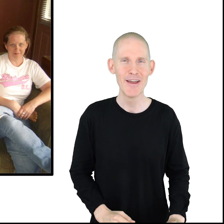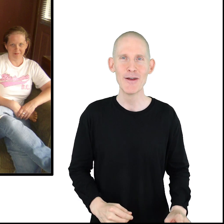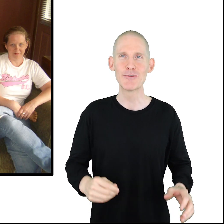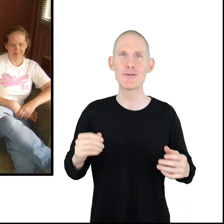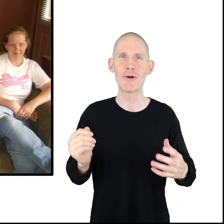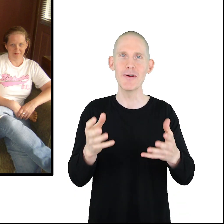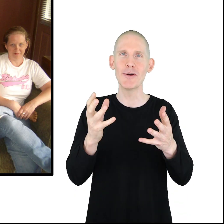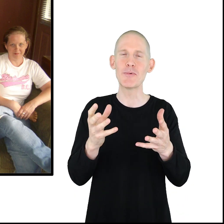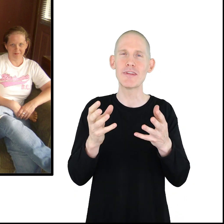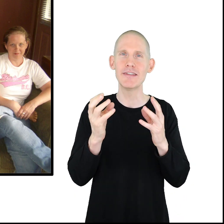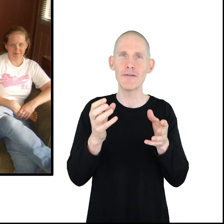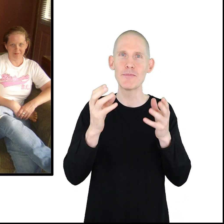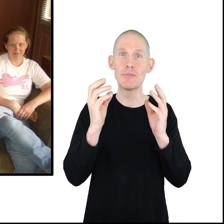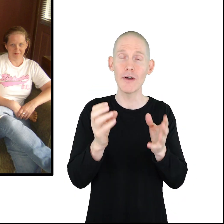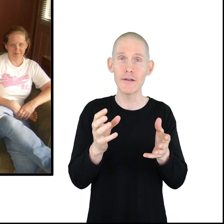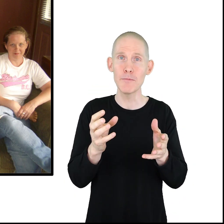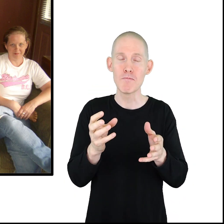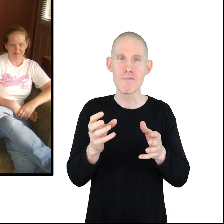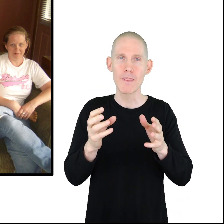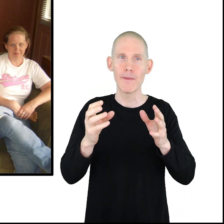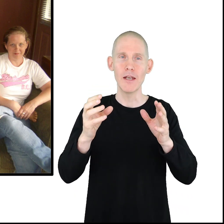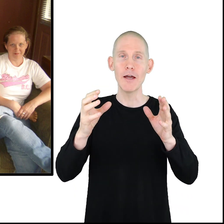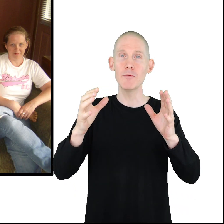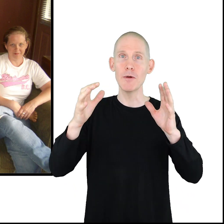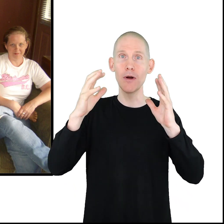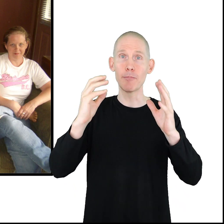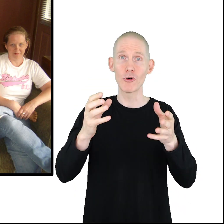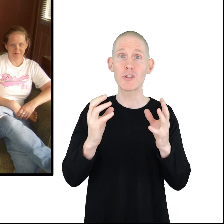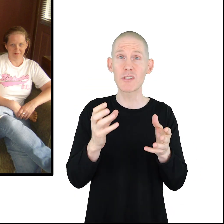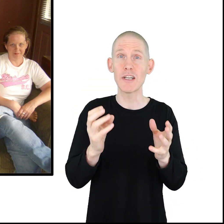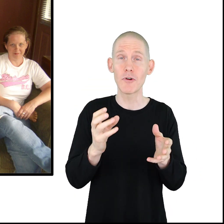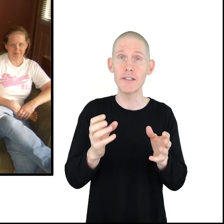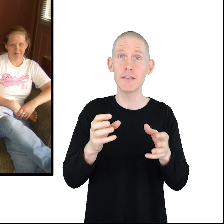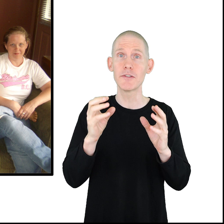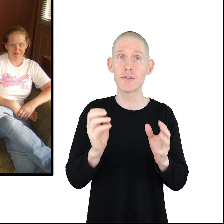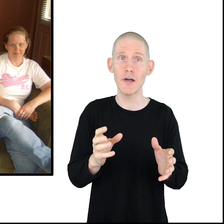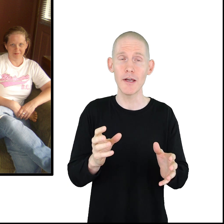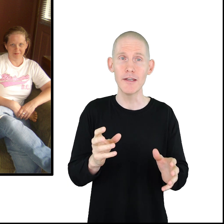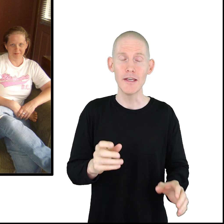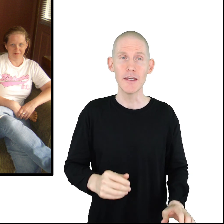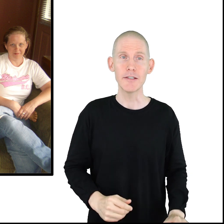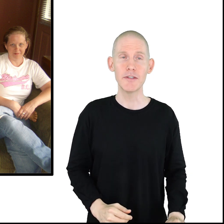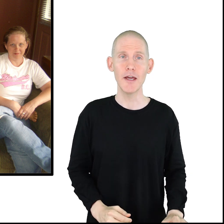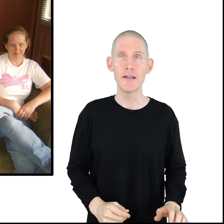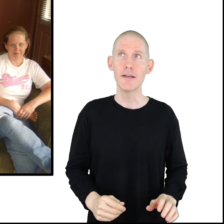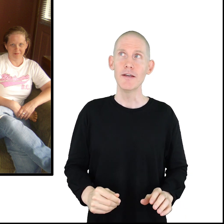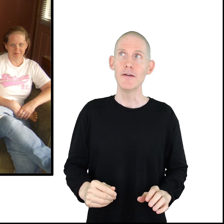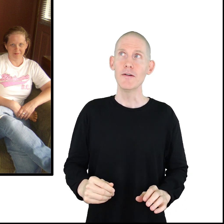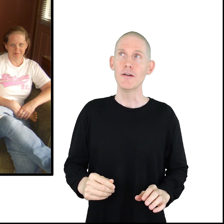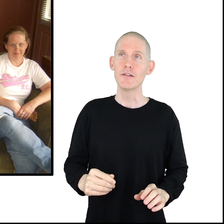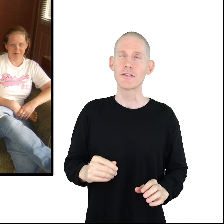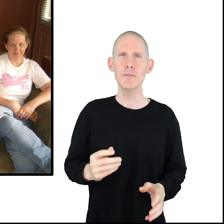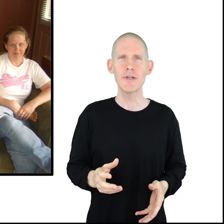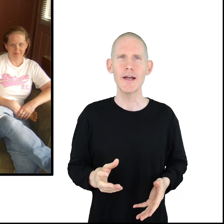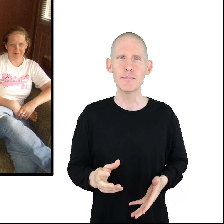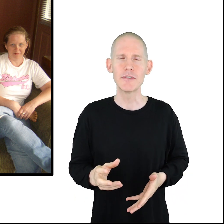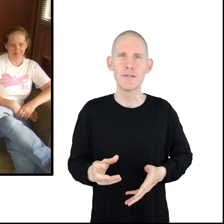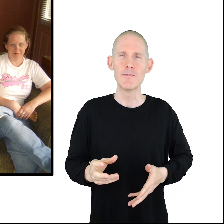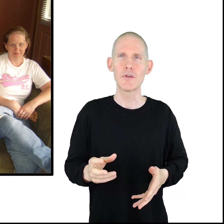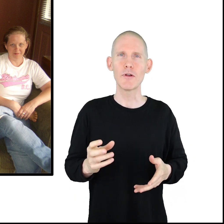to growing up with a deaf brother and having my mom push us like crazy to sign is that sometimes there are